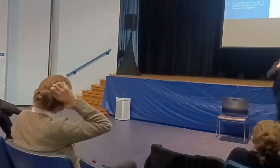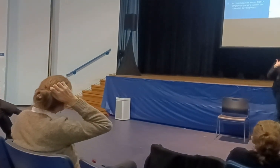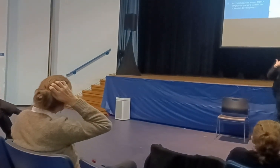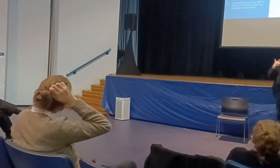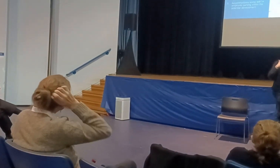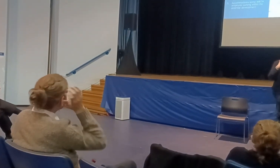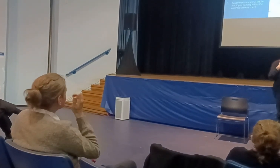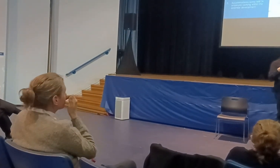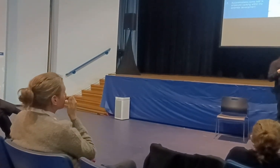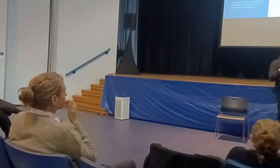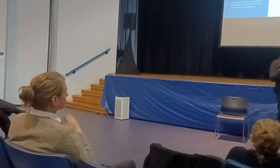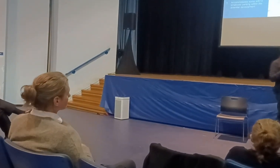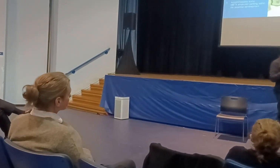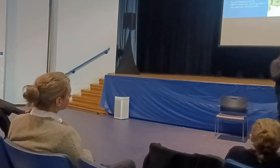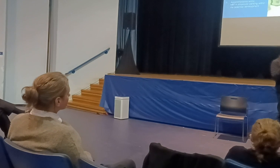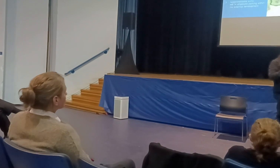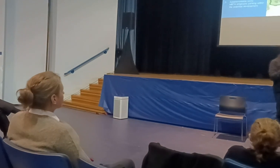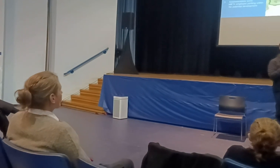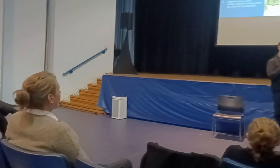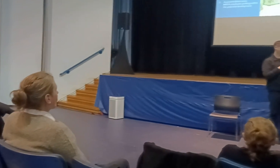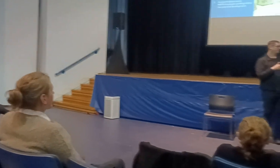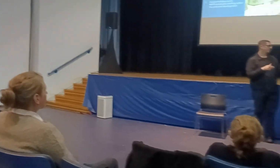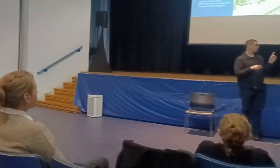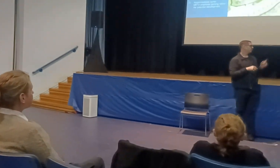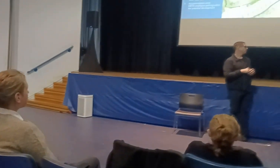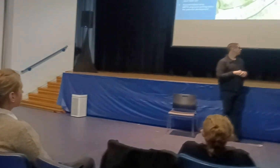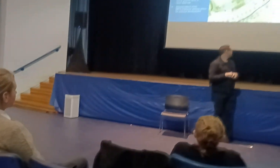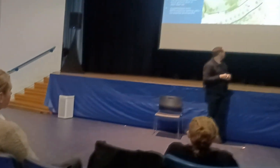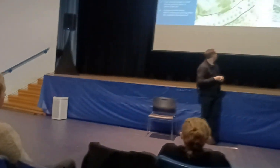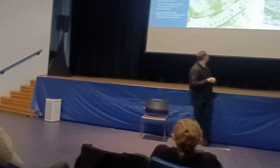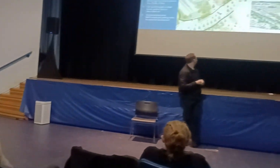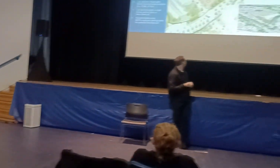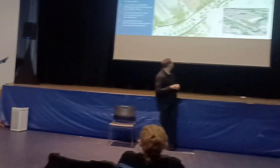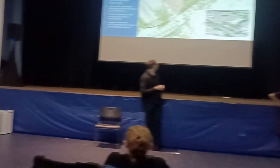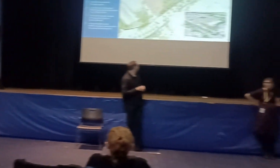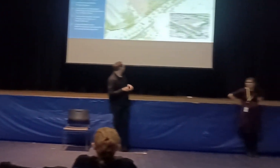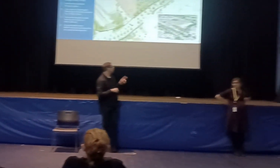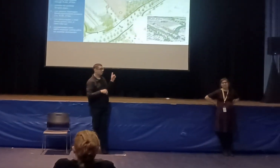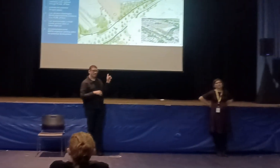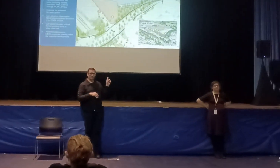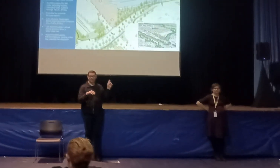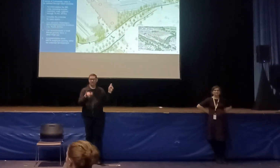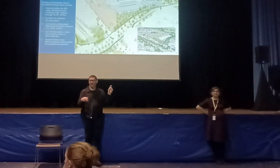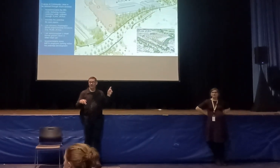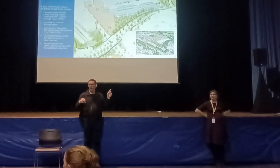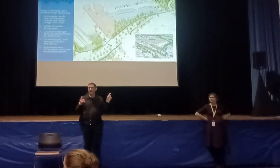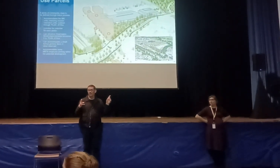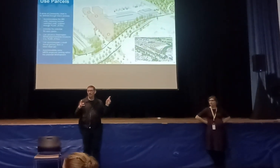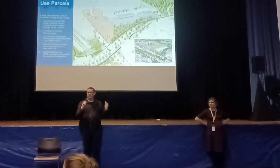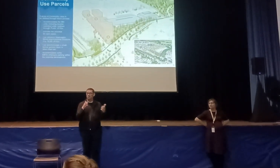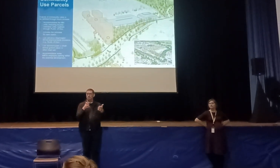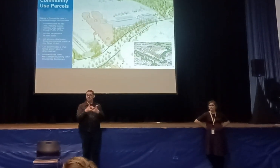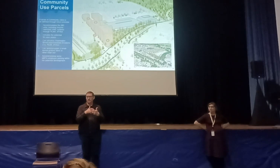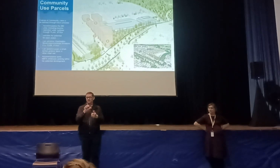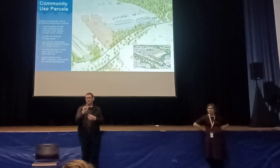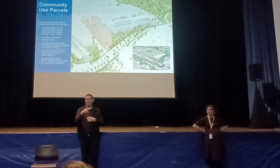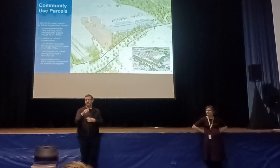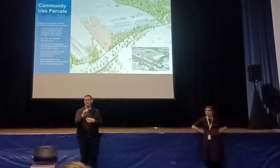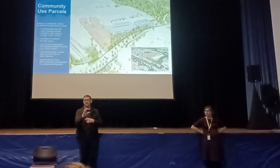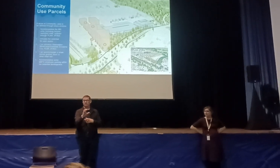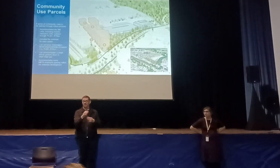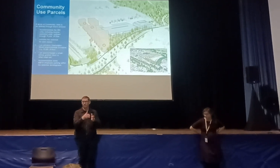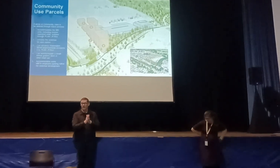that height, go back, and that facility meets the specs that were asked for. Can you confirm